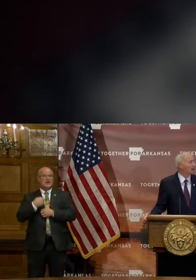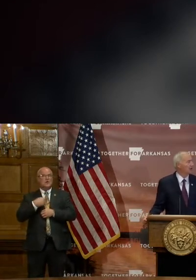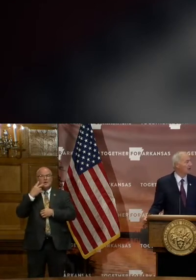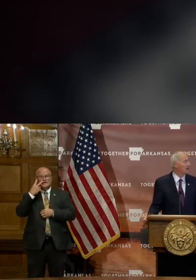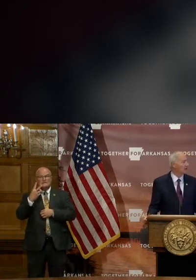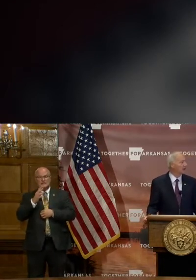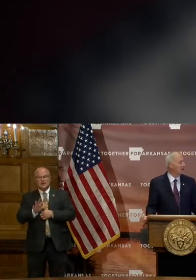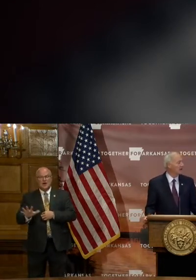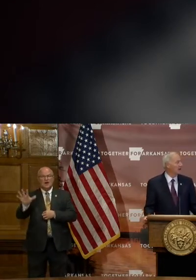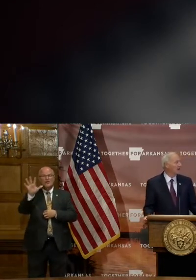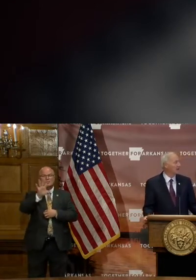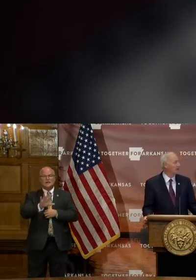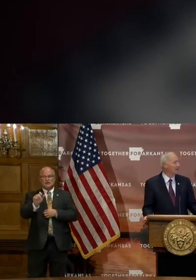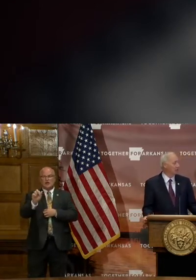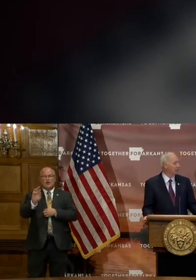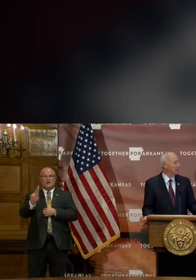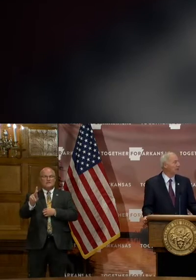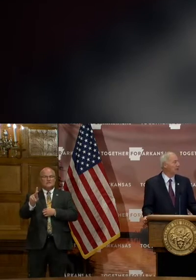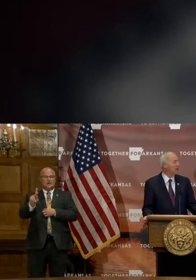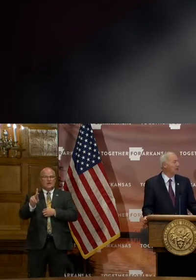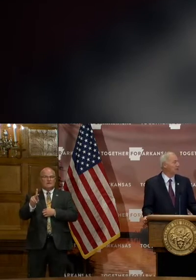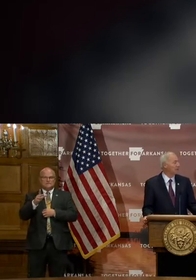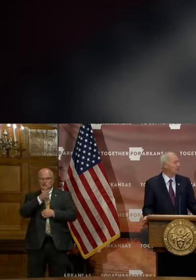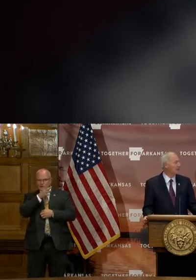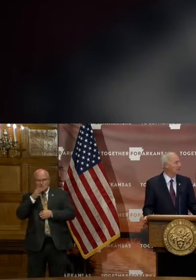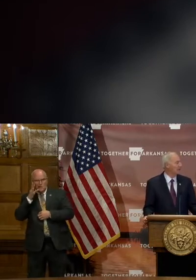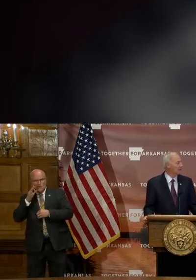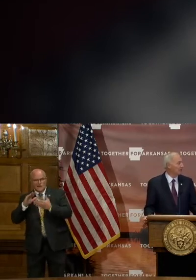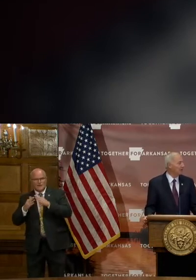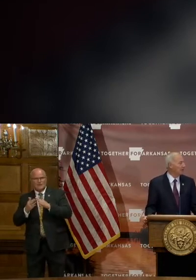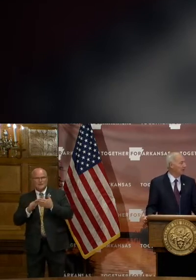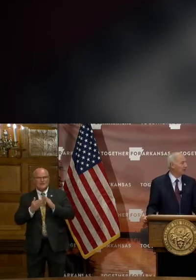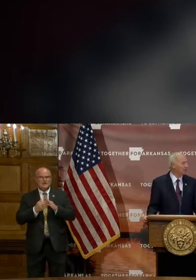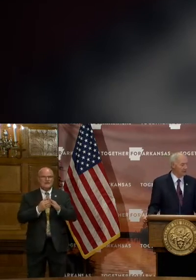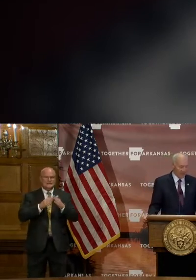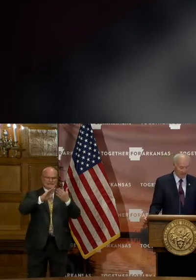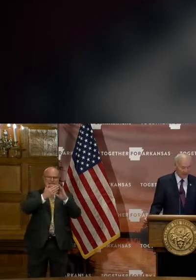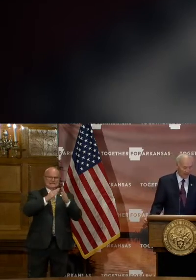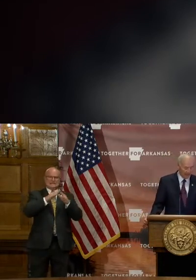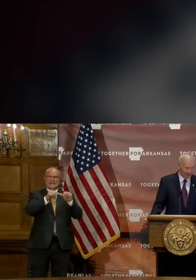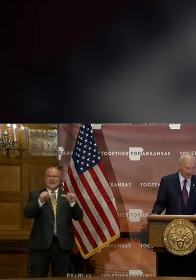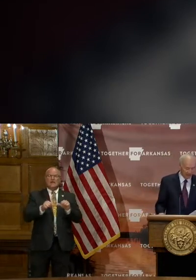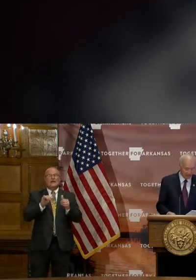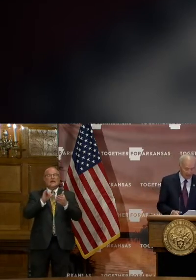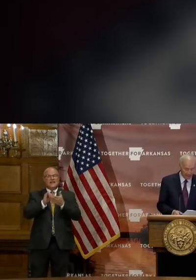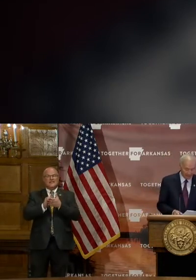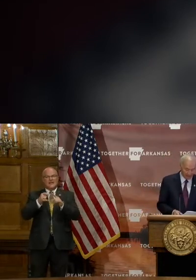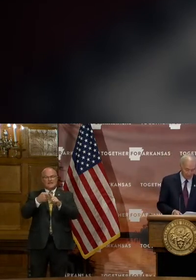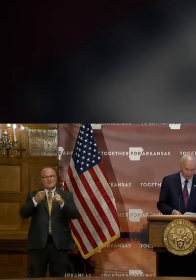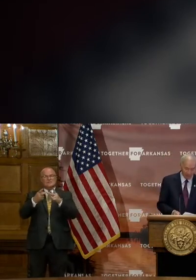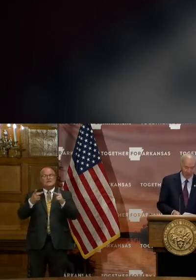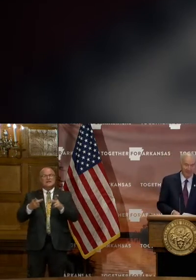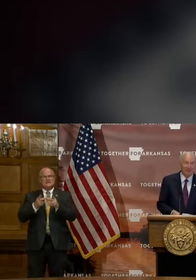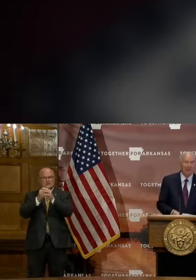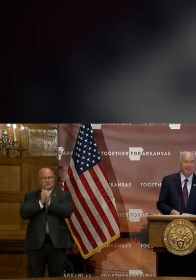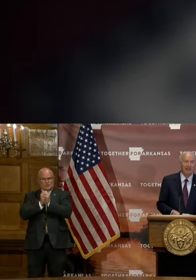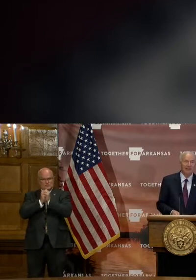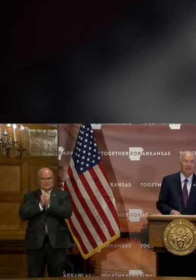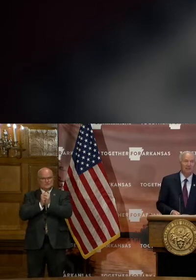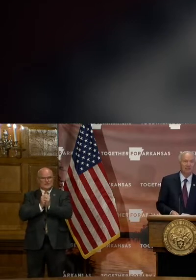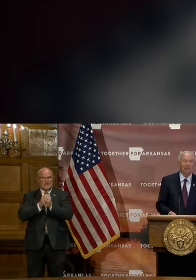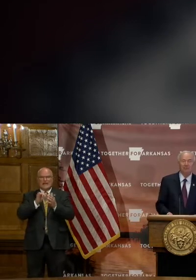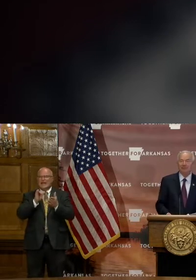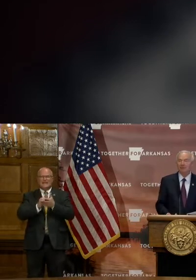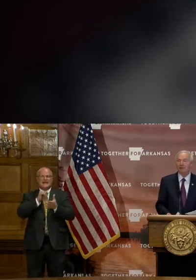seen across Arkansas in rural communities, in urban areas that come from places of worship. And